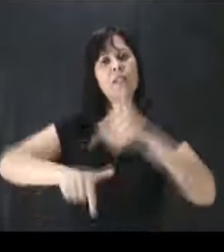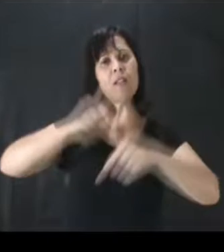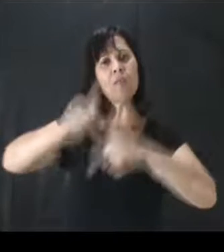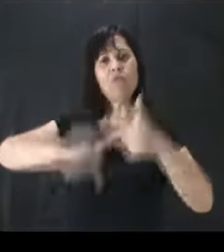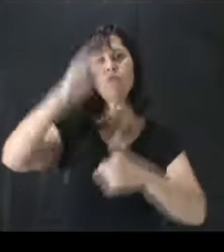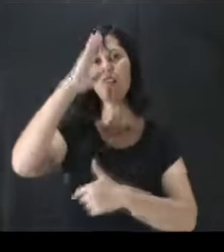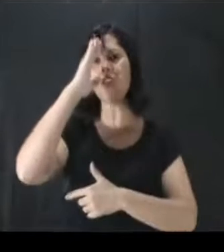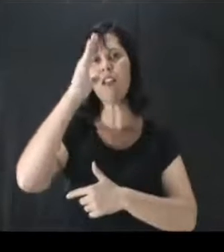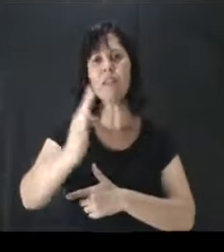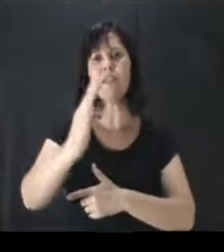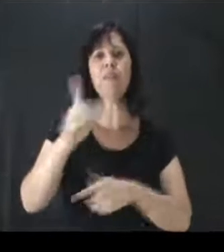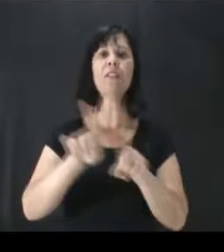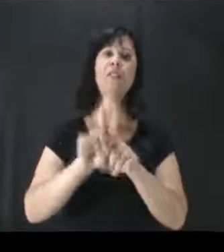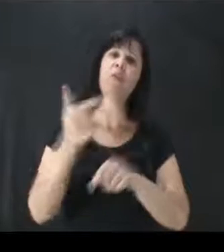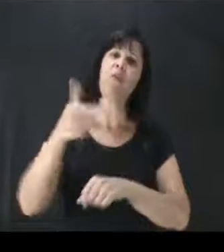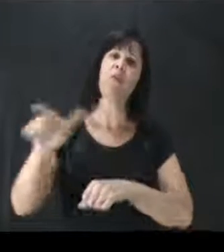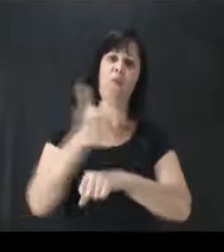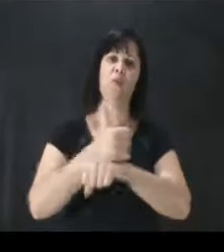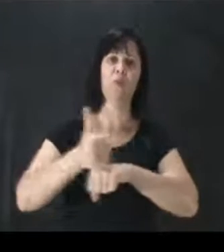professionals in the unit.